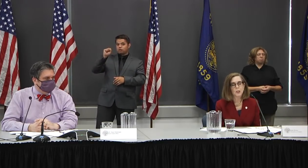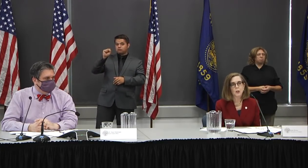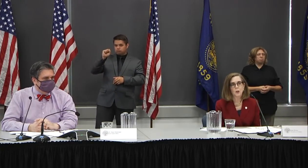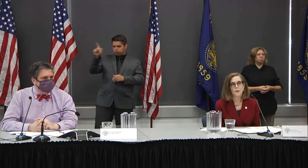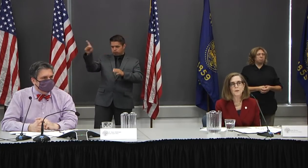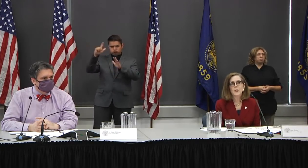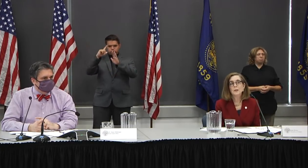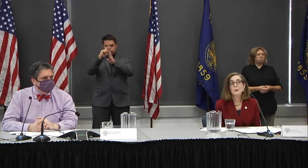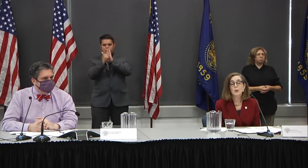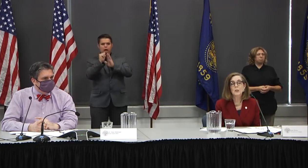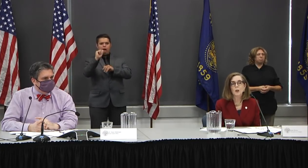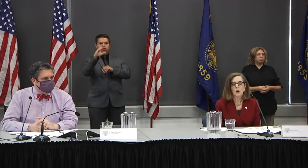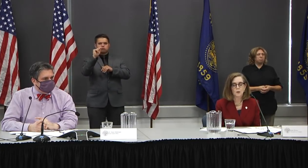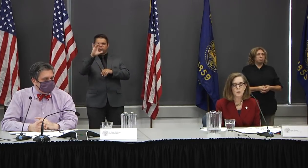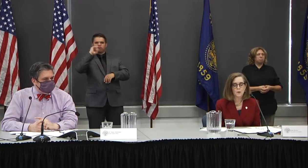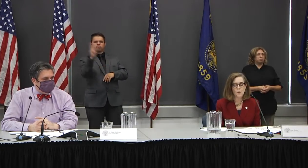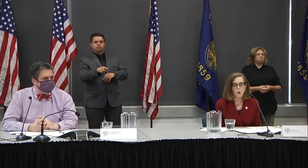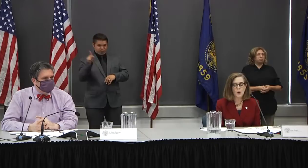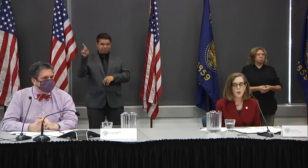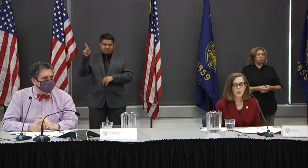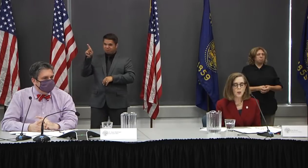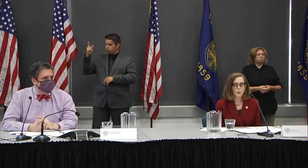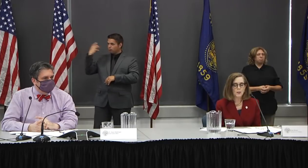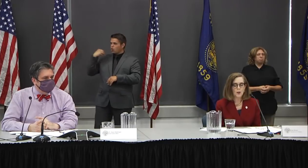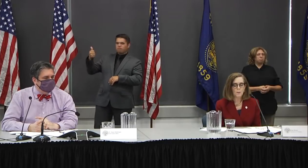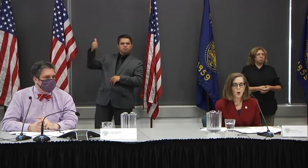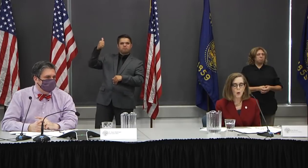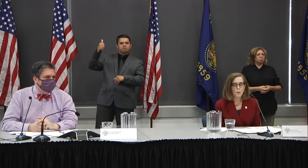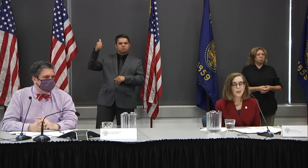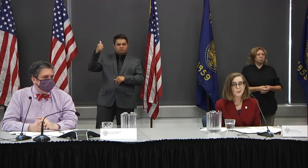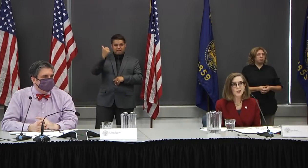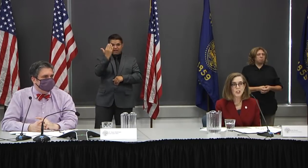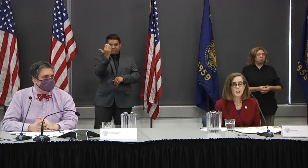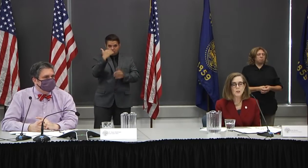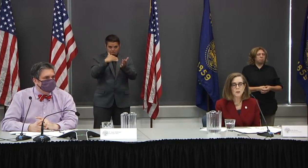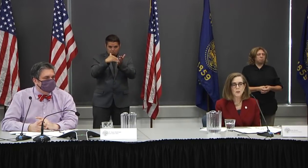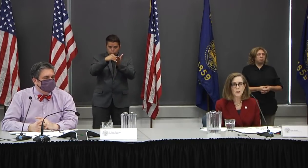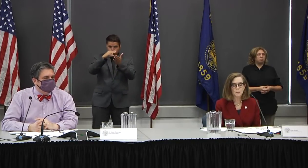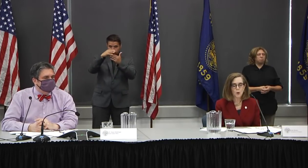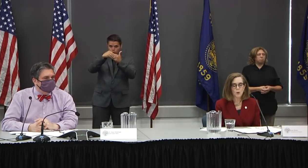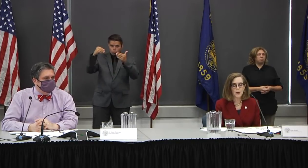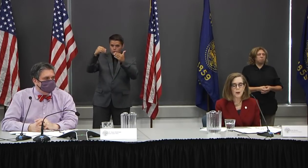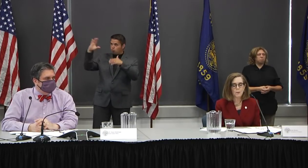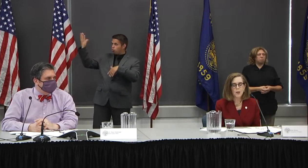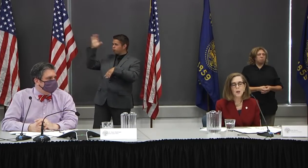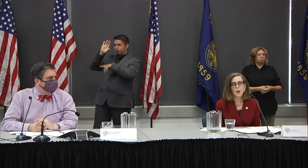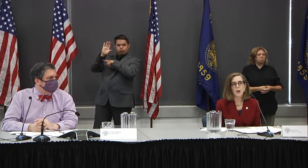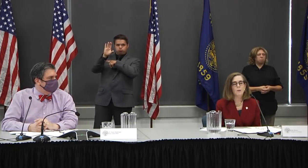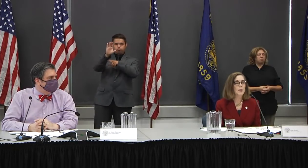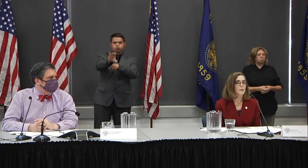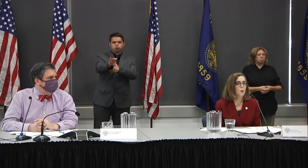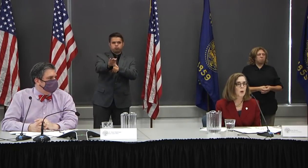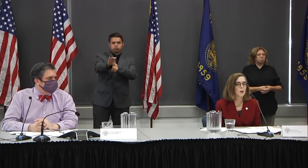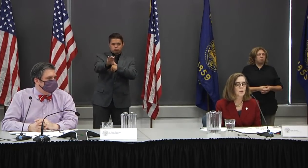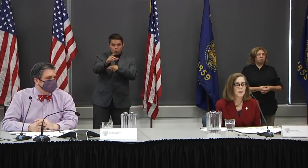leadership to secure $15 million for low-income home energy assistance program. If Oregonians